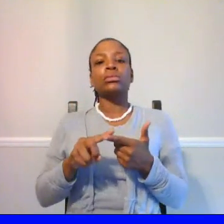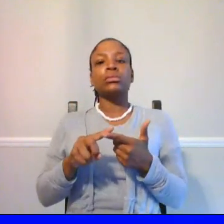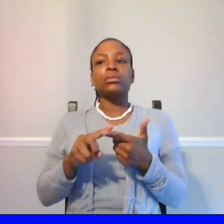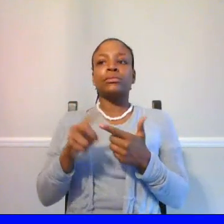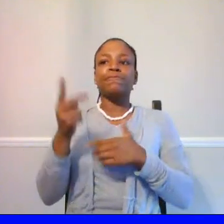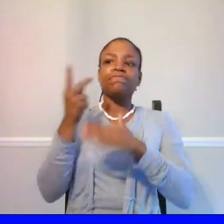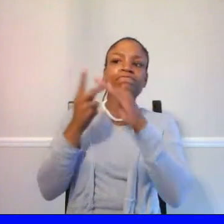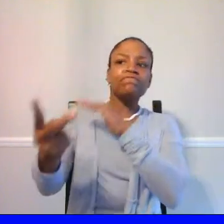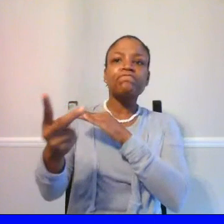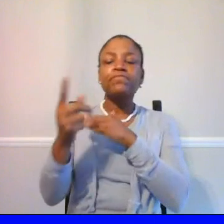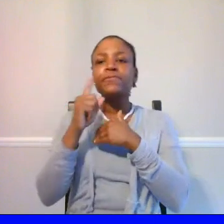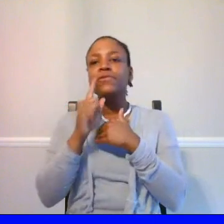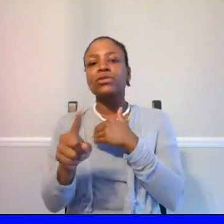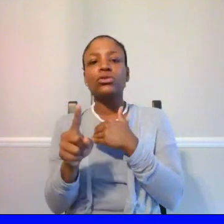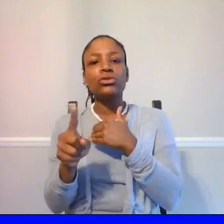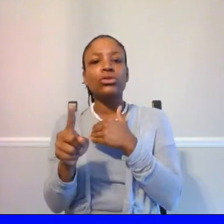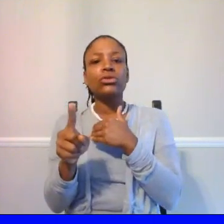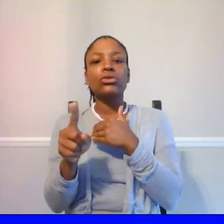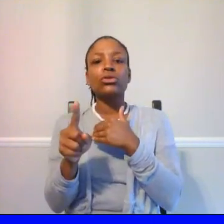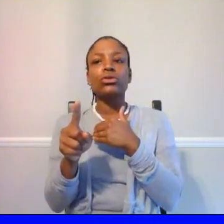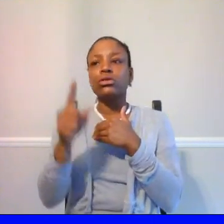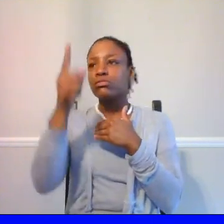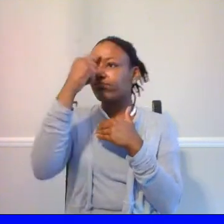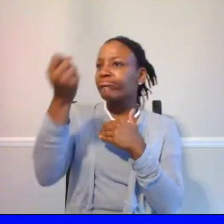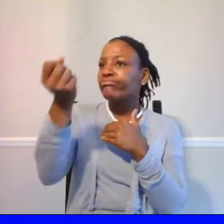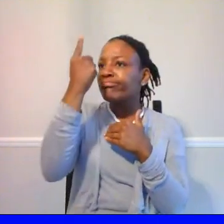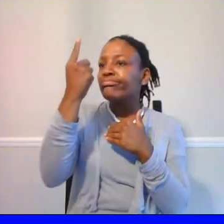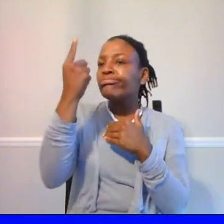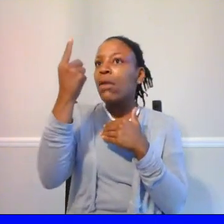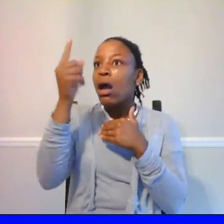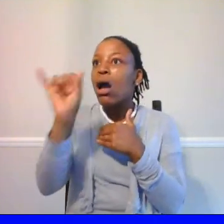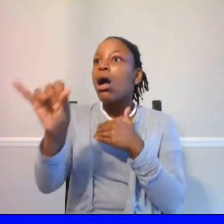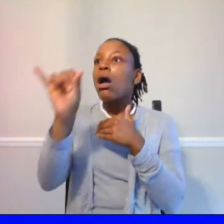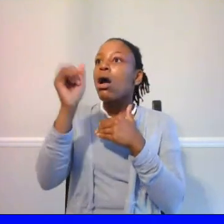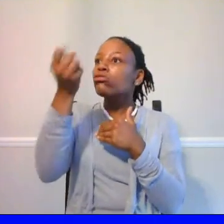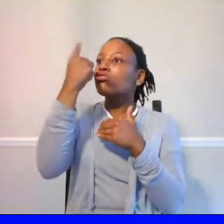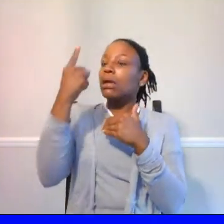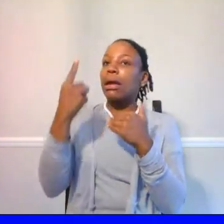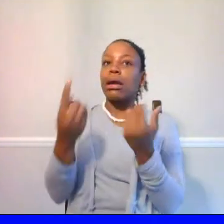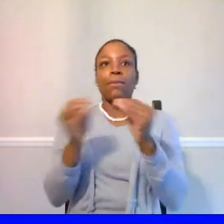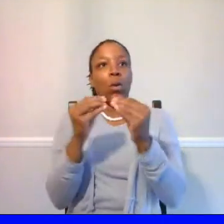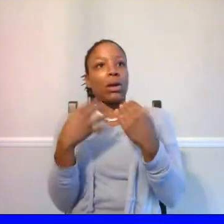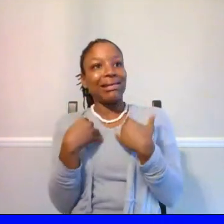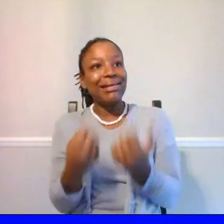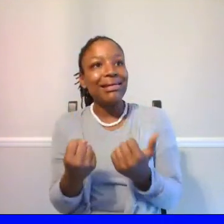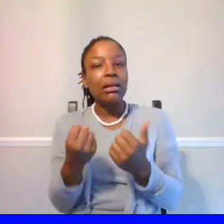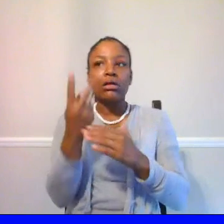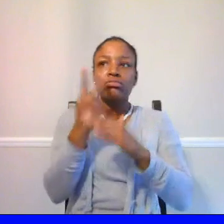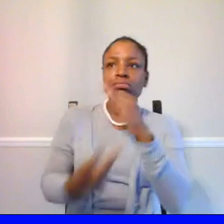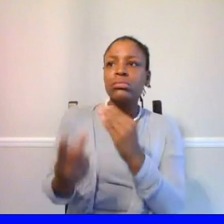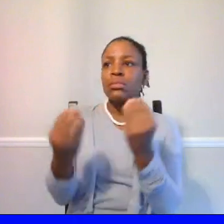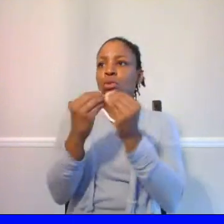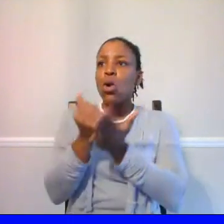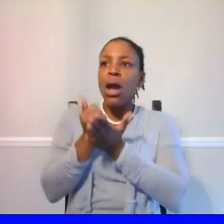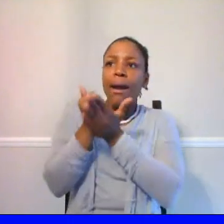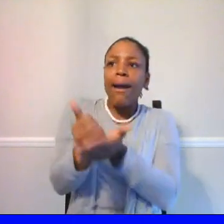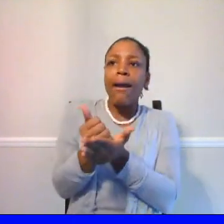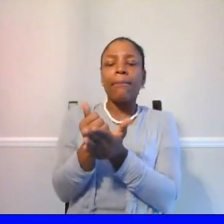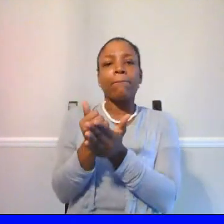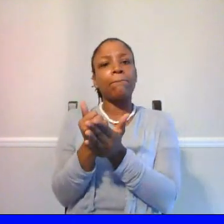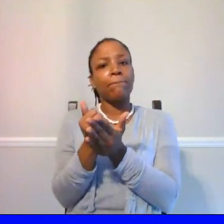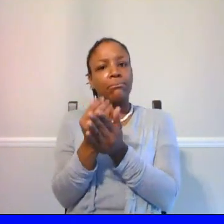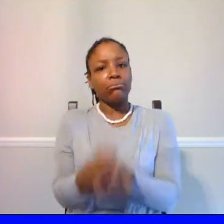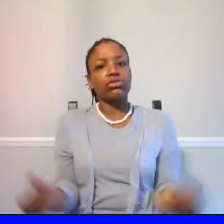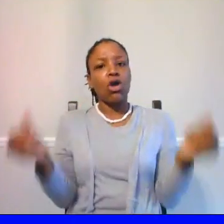trajectory towards epiphany and healing. And so I think this is the